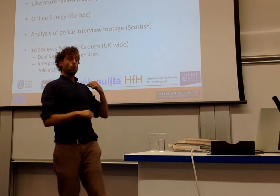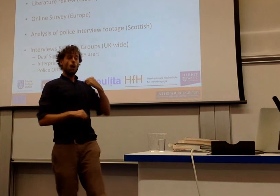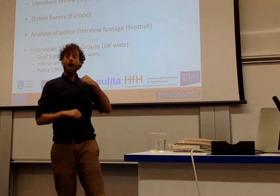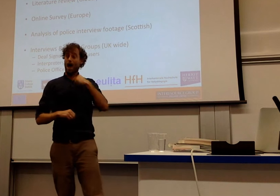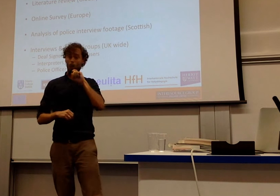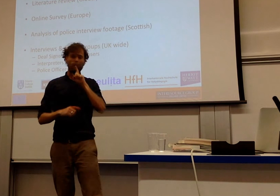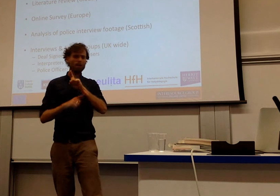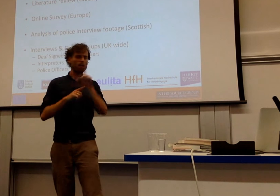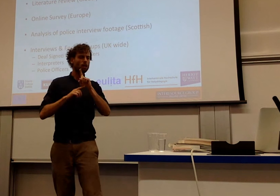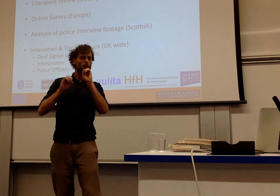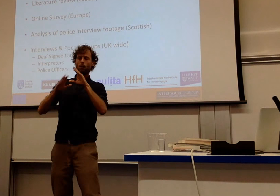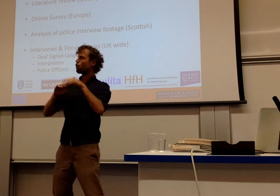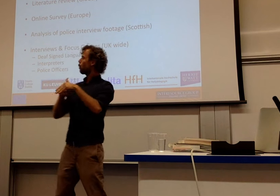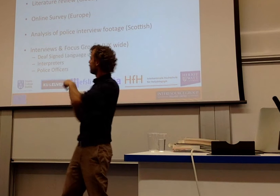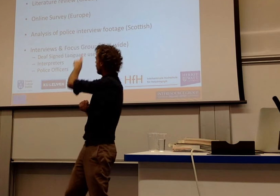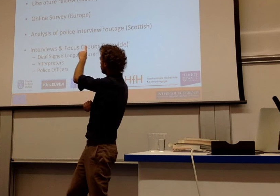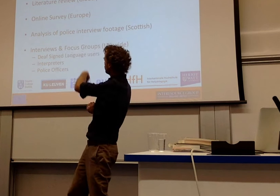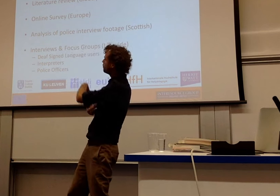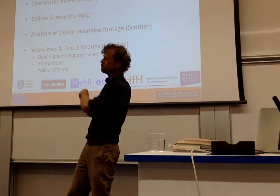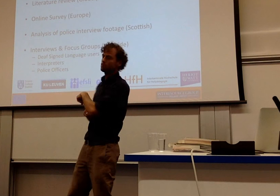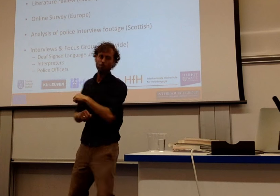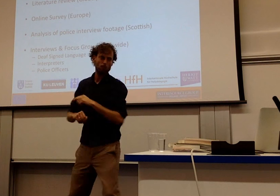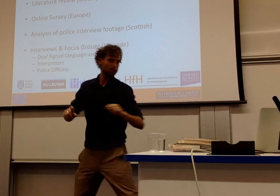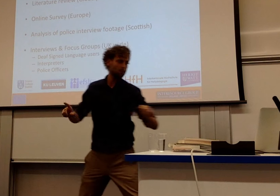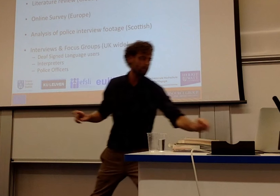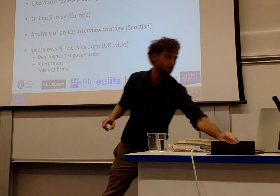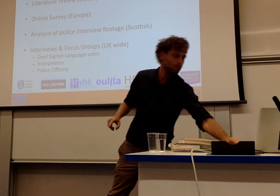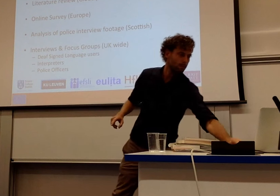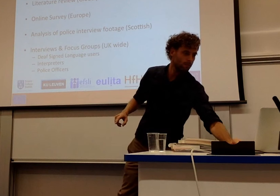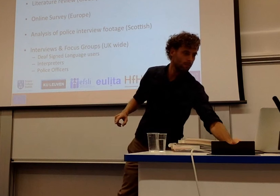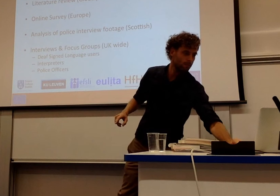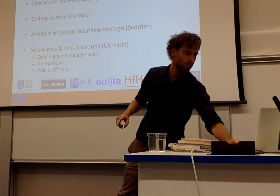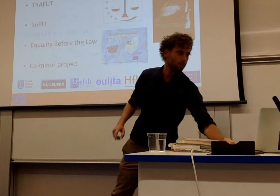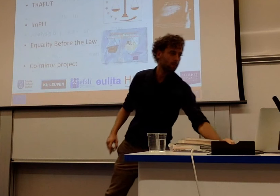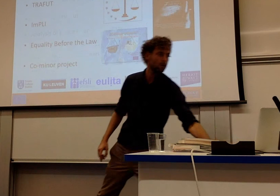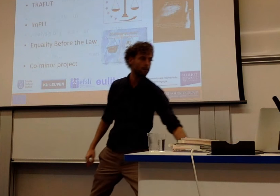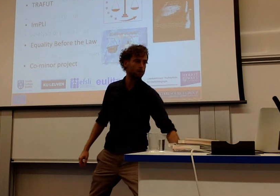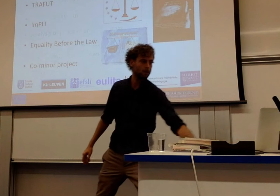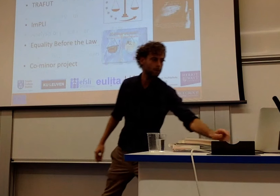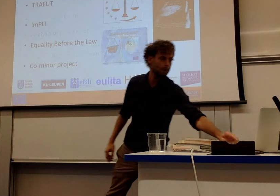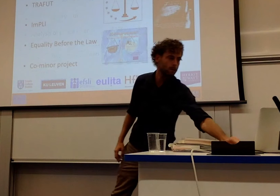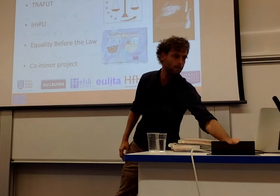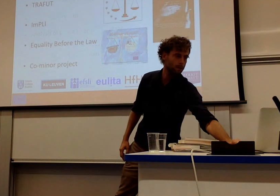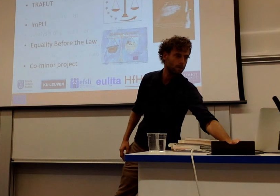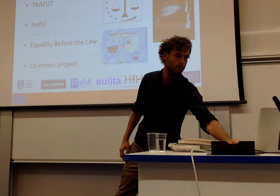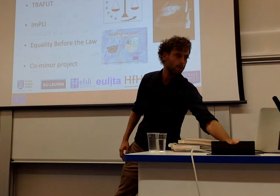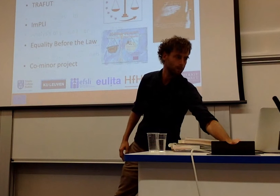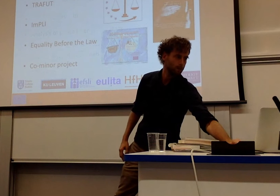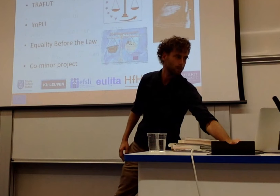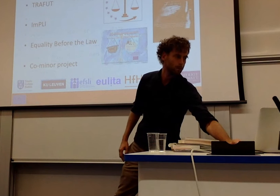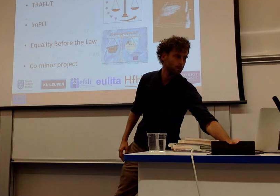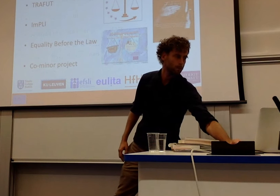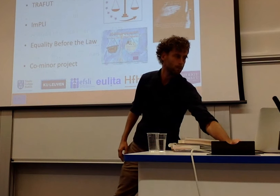phase. And we'll go into some of these a little bit more in depth now. So the first part